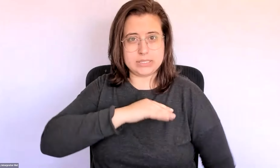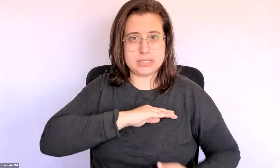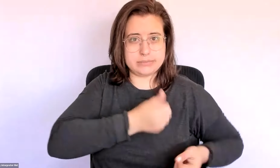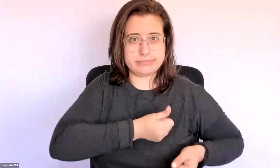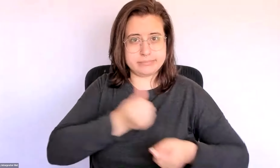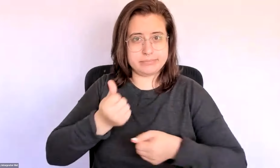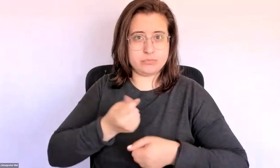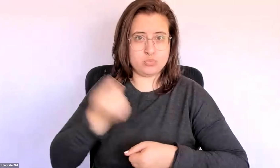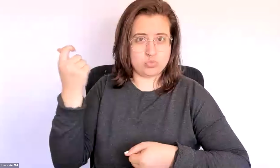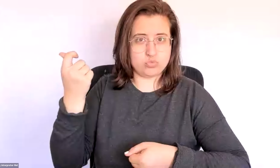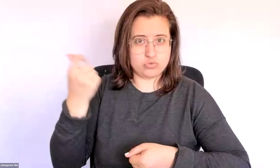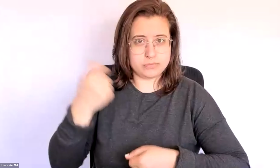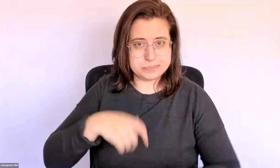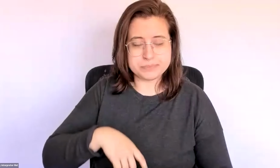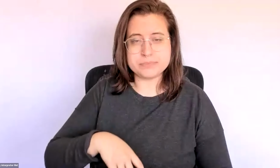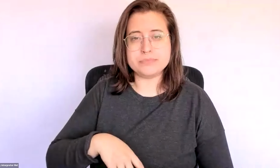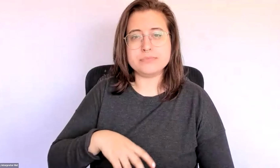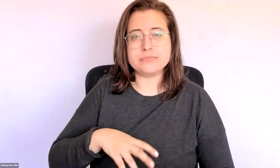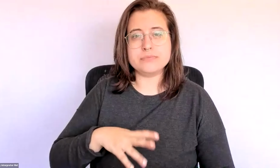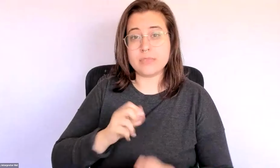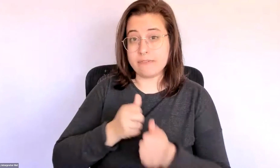follow-up radiation,